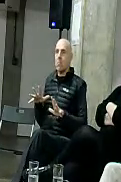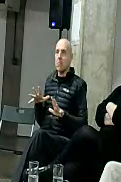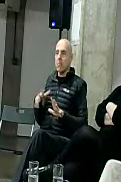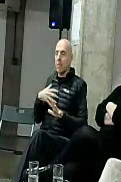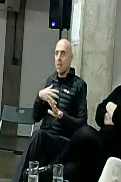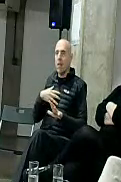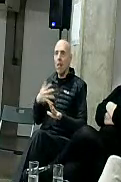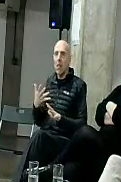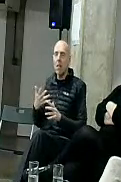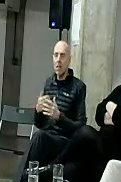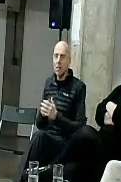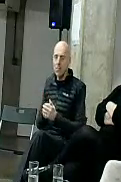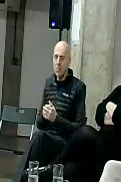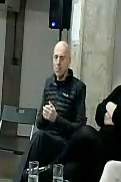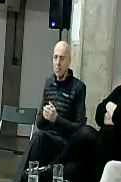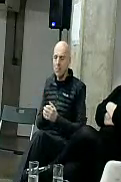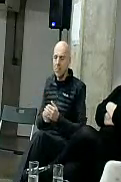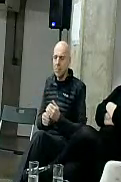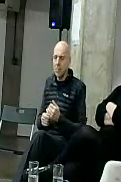fearful.